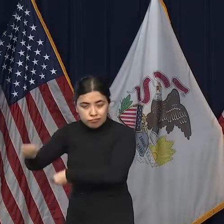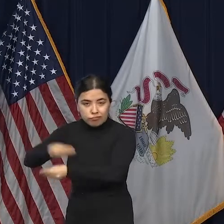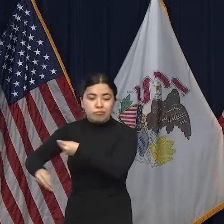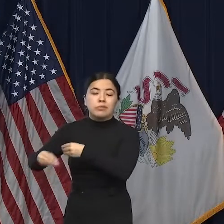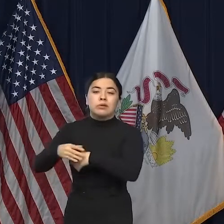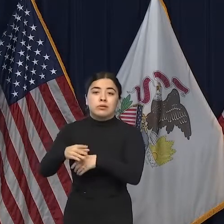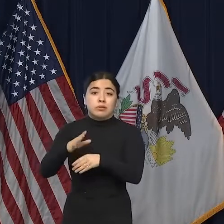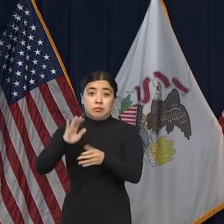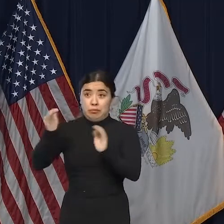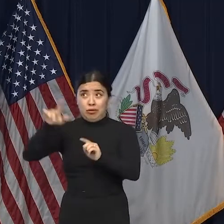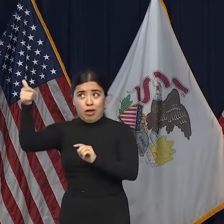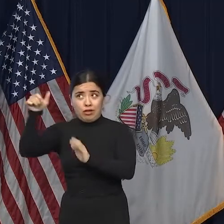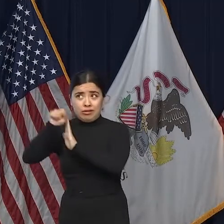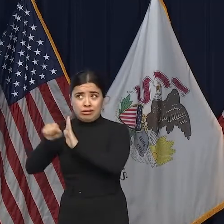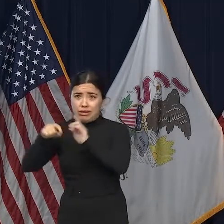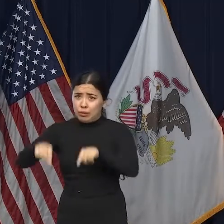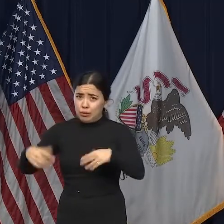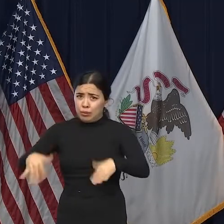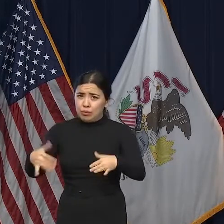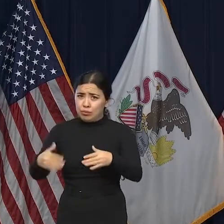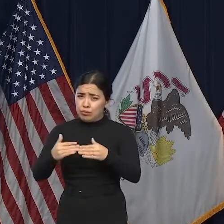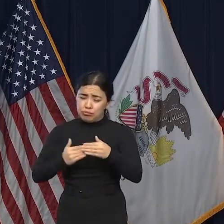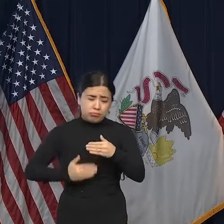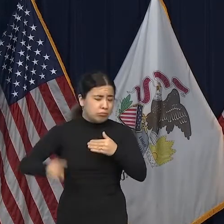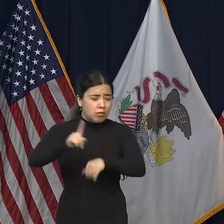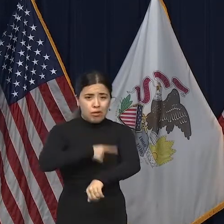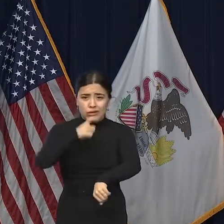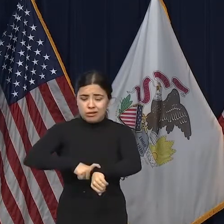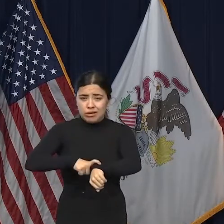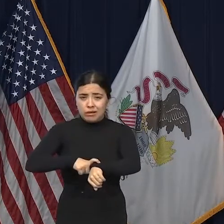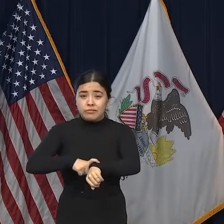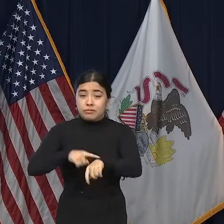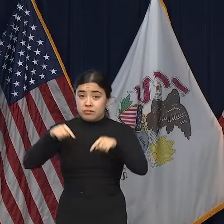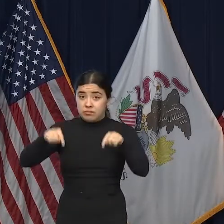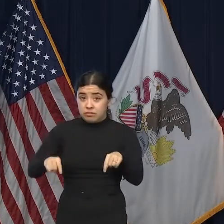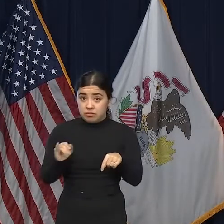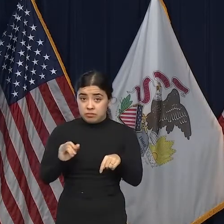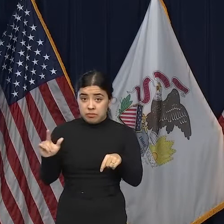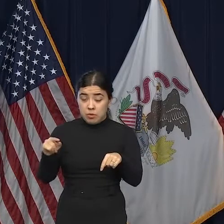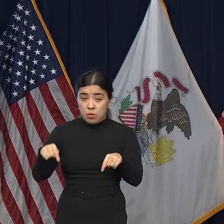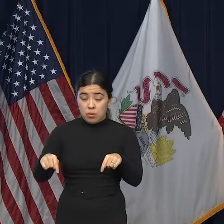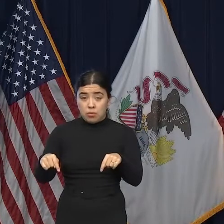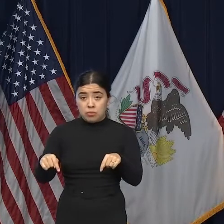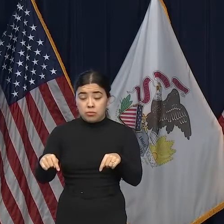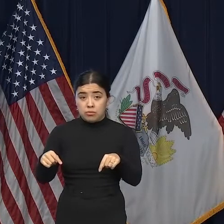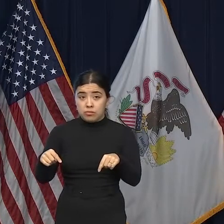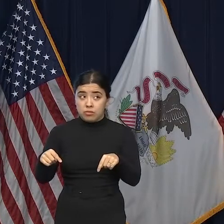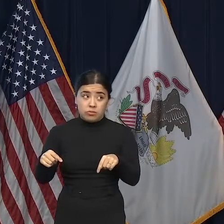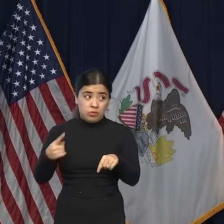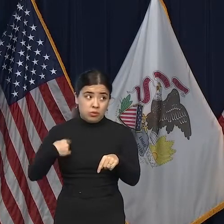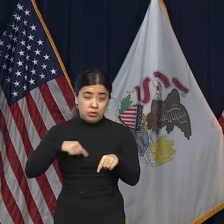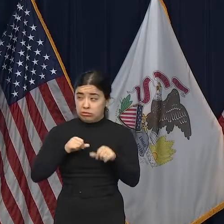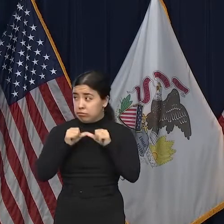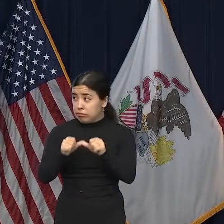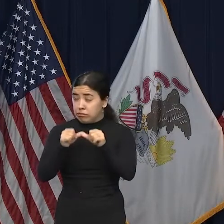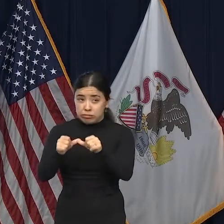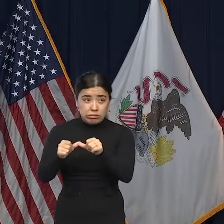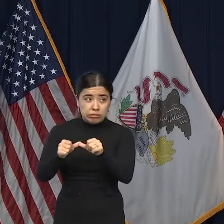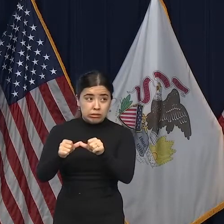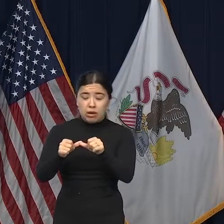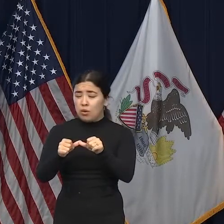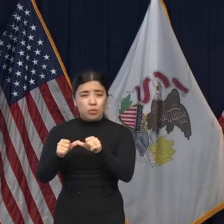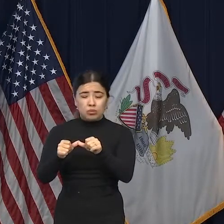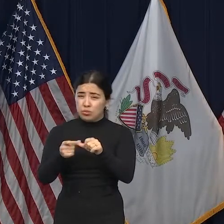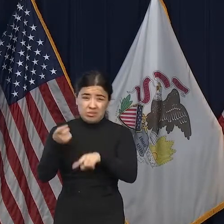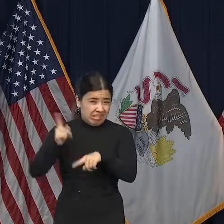vulnerable children and families in Illinois. And it left all of us with an untenable situation.